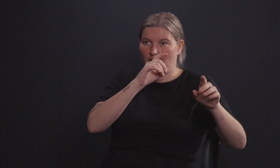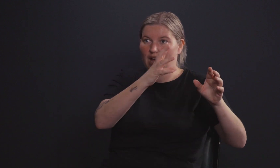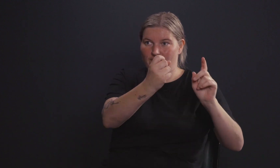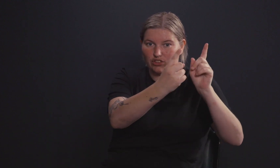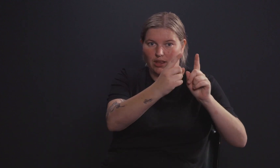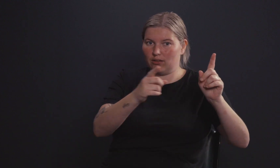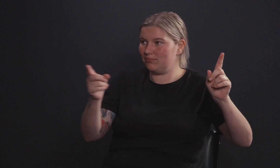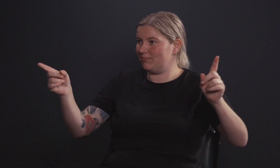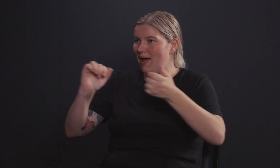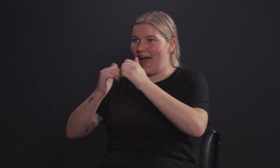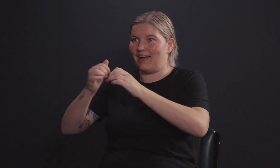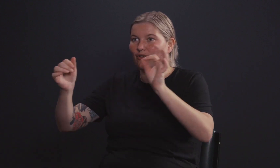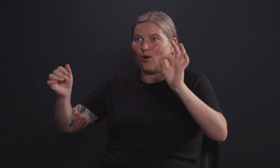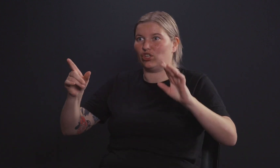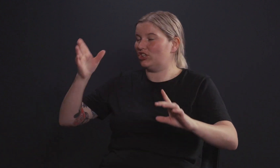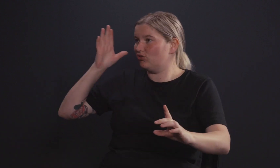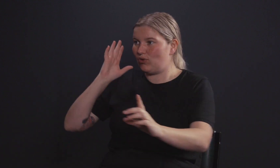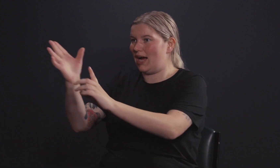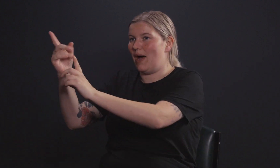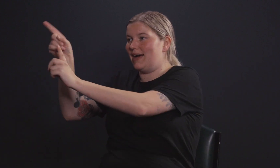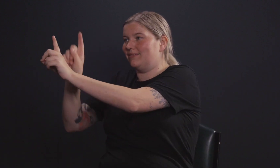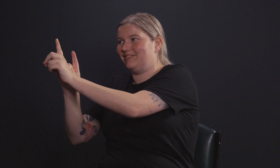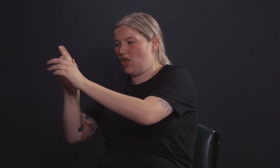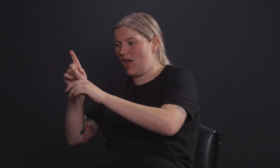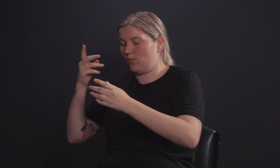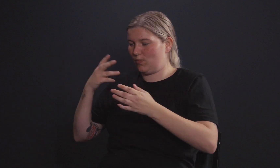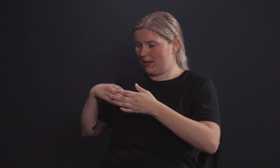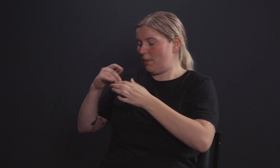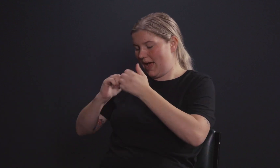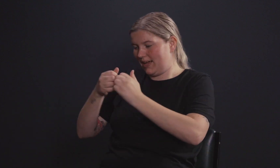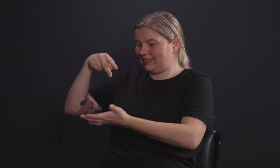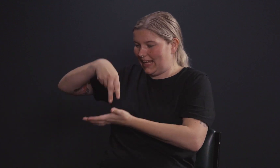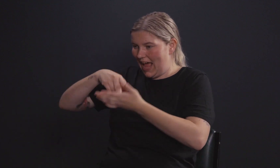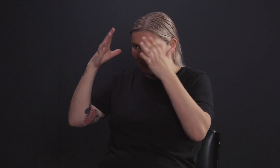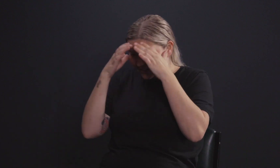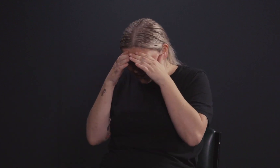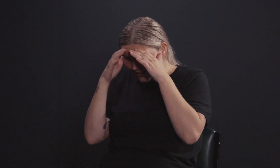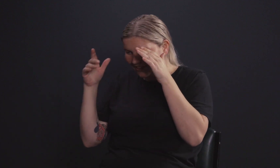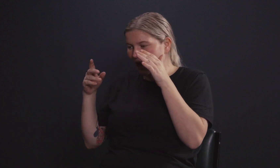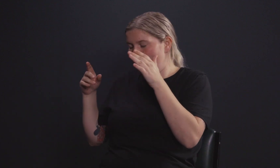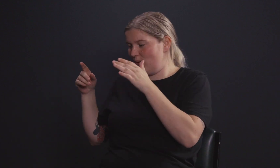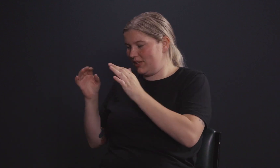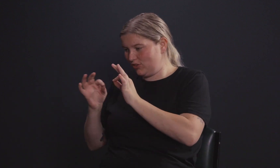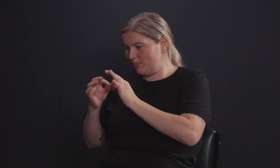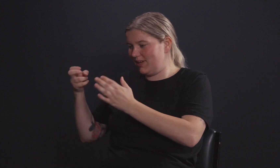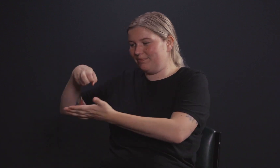my partner, he didn't have anybody. He was sitting there with his head in his hands, so the interpreter actually knelt on the ground